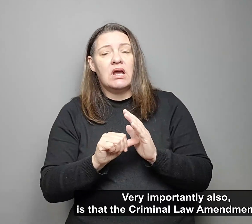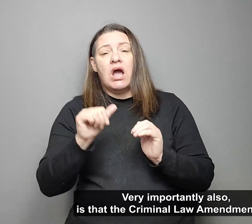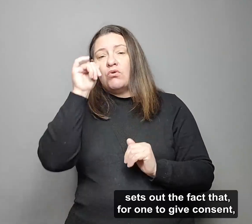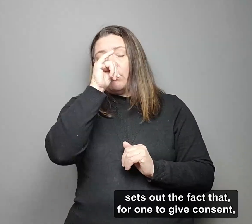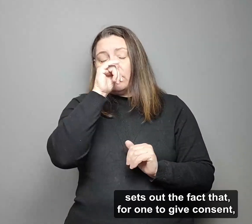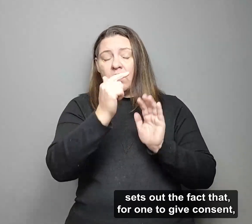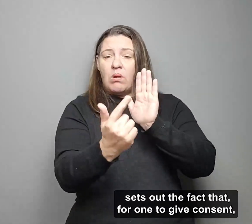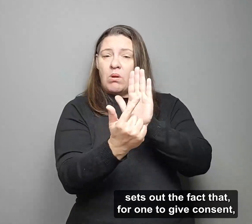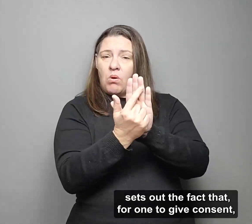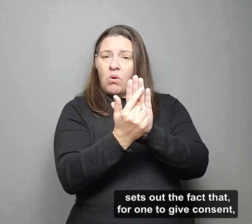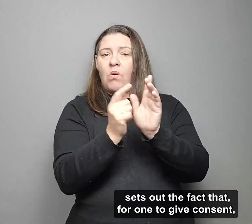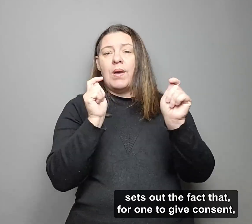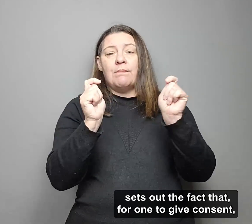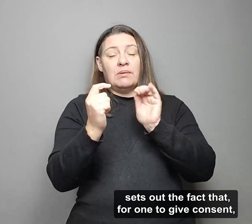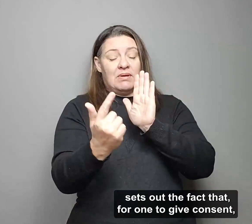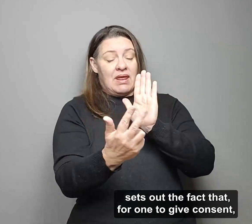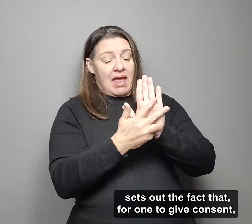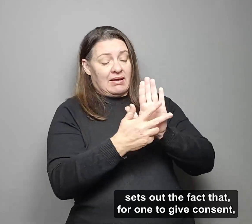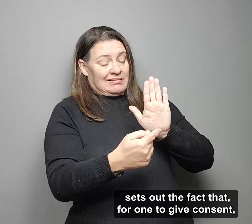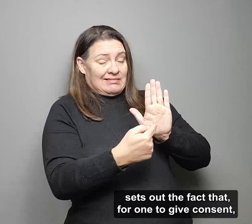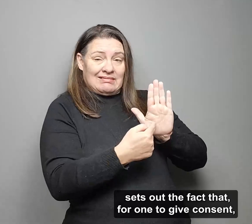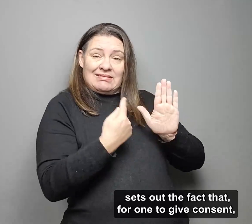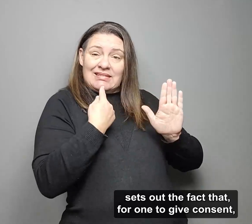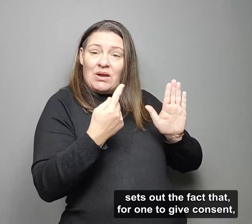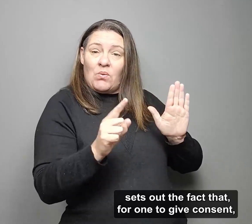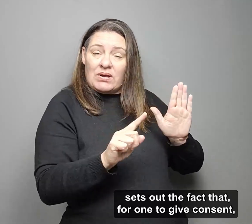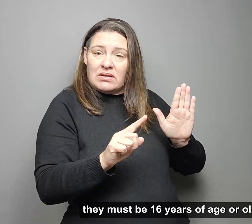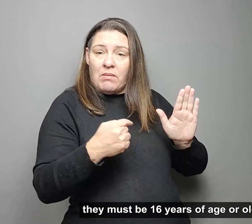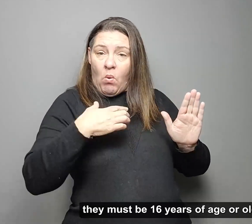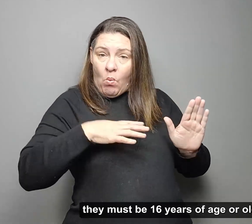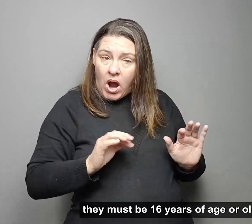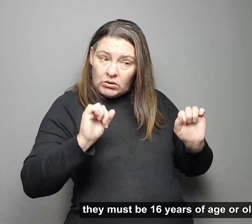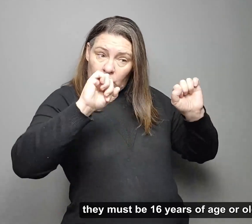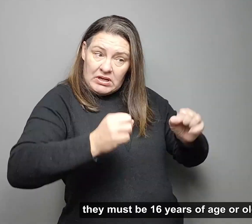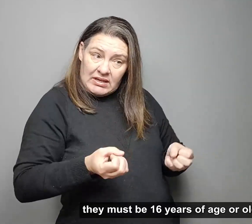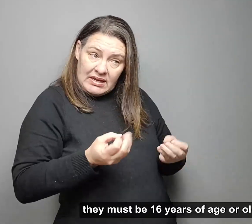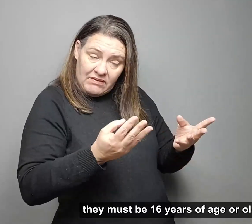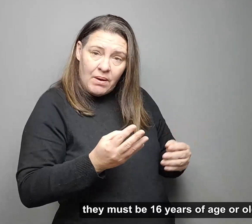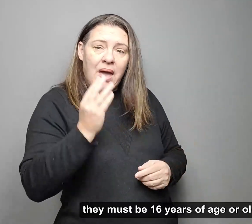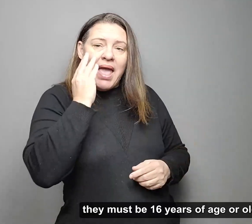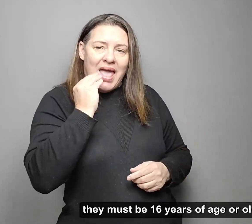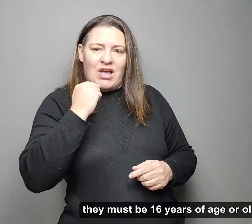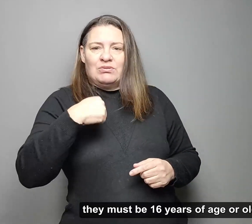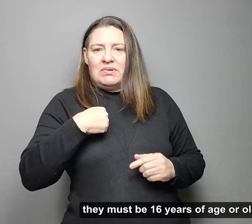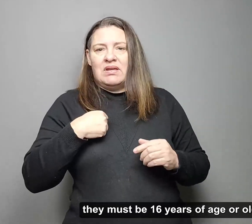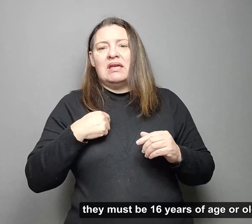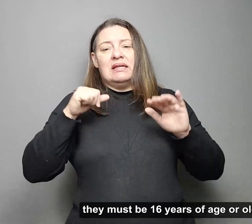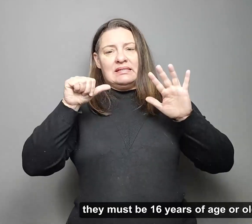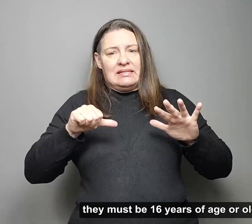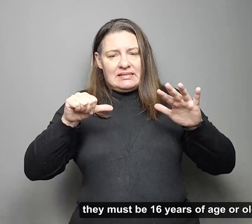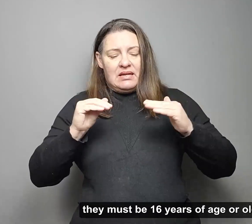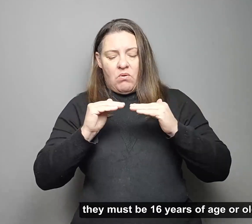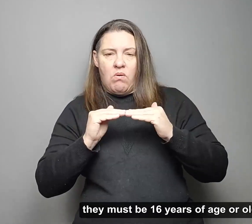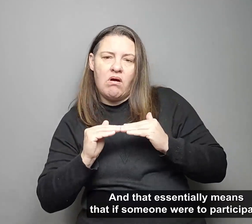Amendment Act sets out the fact that for one to give consent, they must be 16 years of age